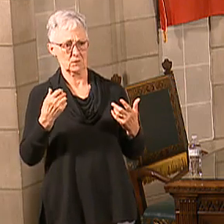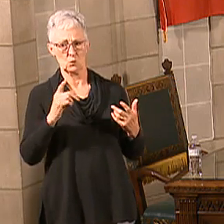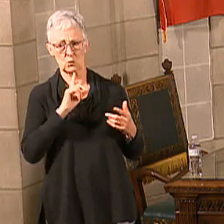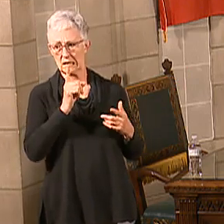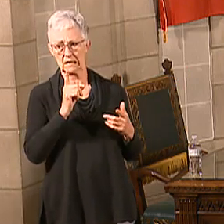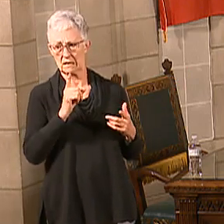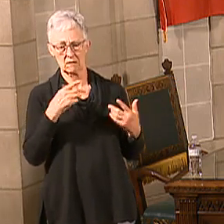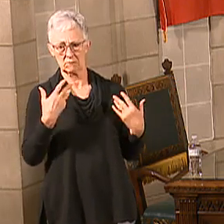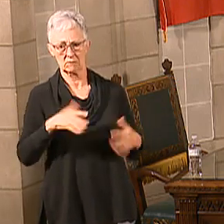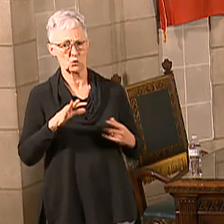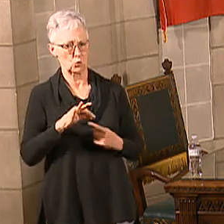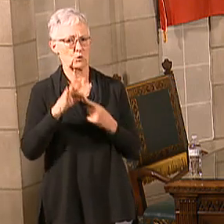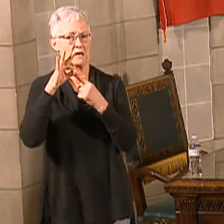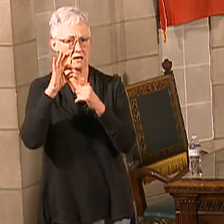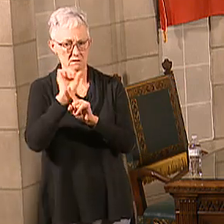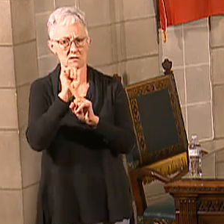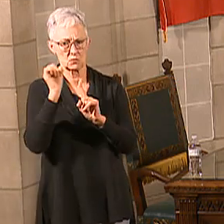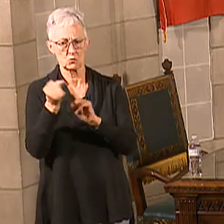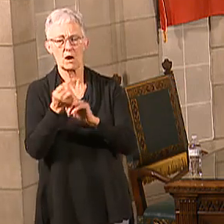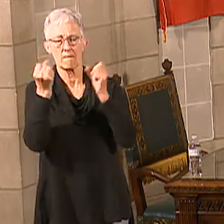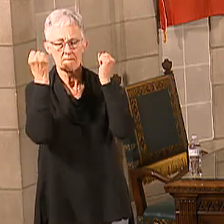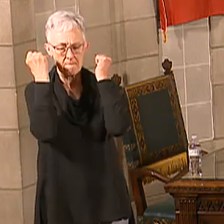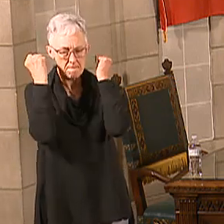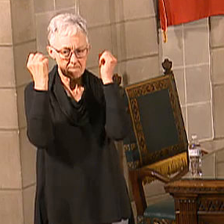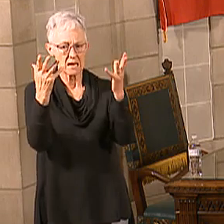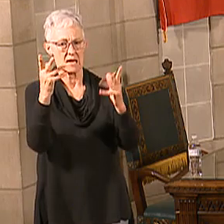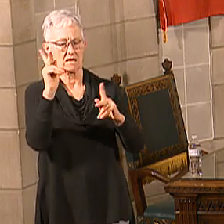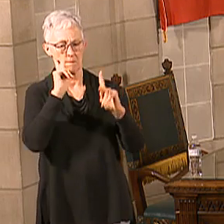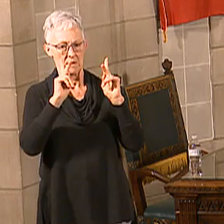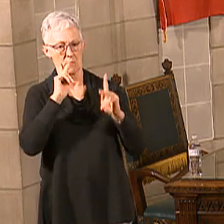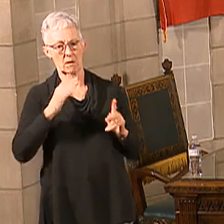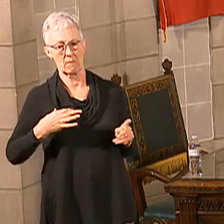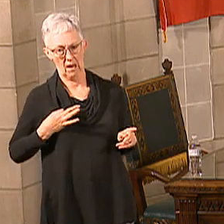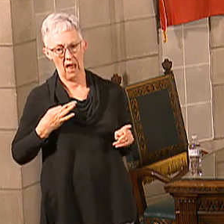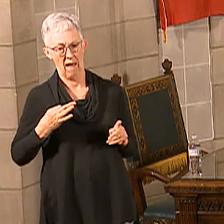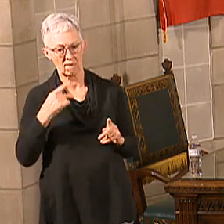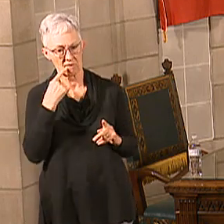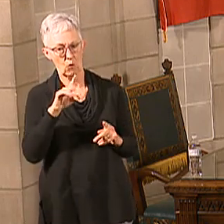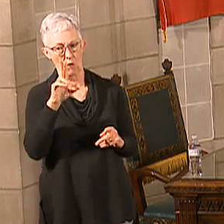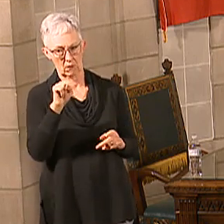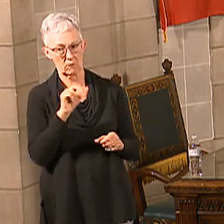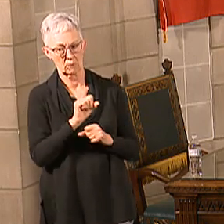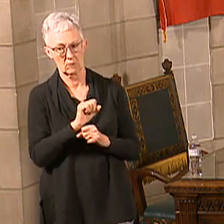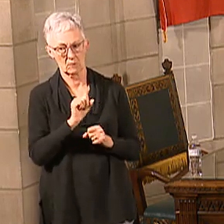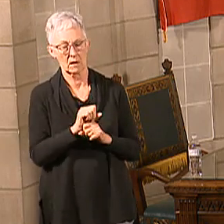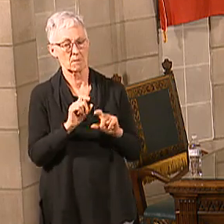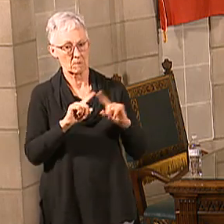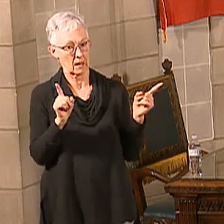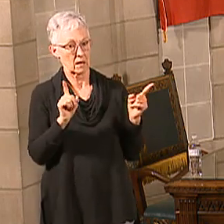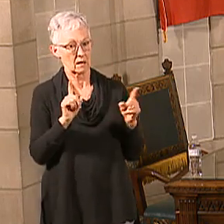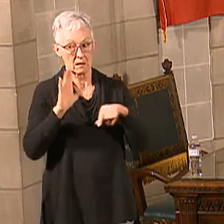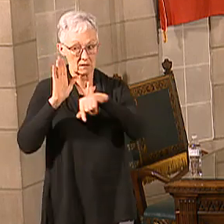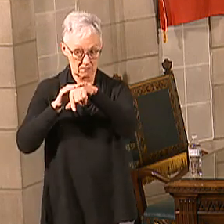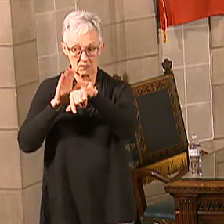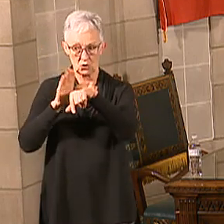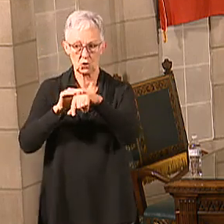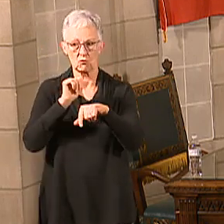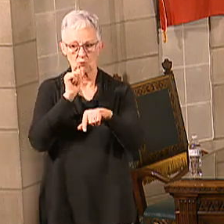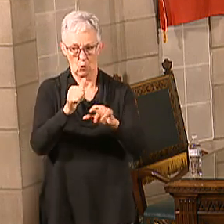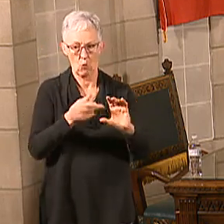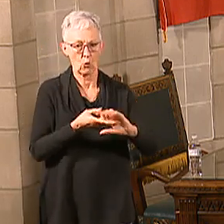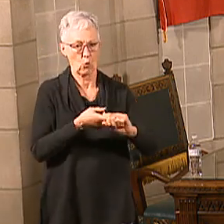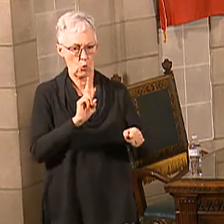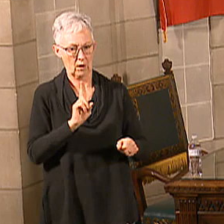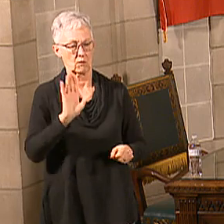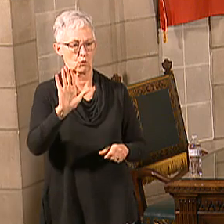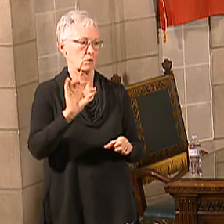don't want to discourage anybody, but to Commissioner Alvin's point, if you have a job, do not quit. It will disqualify you for receiving those benefits. All right, so